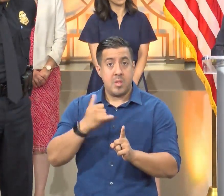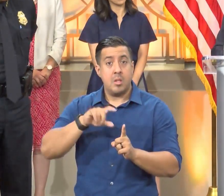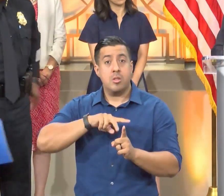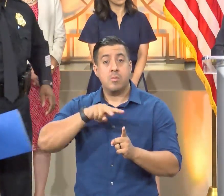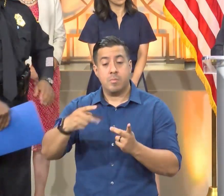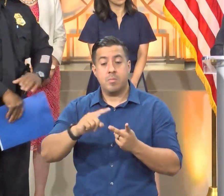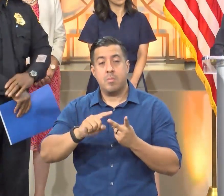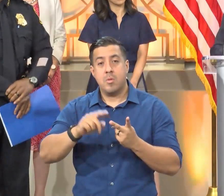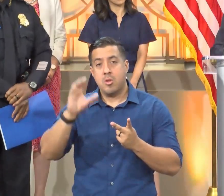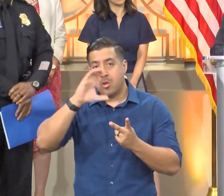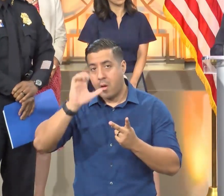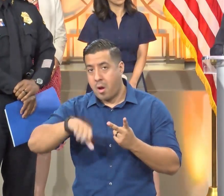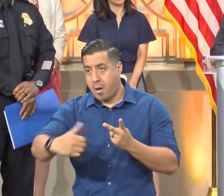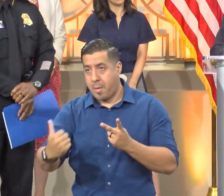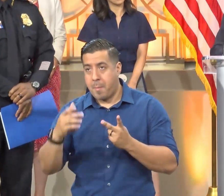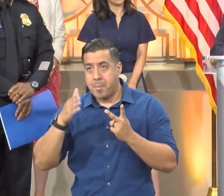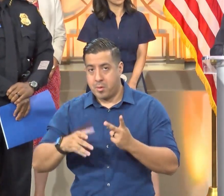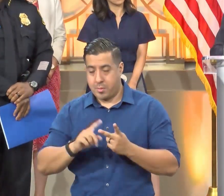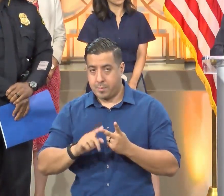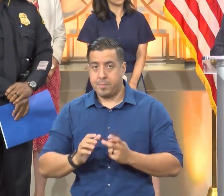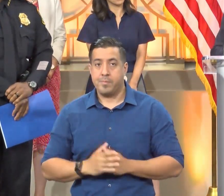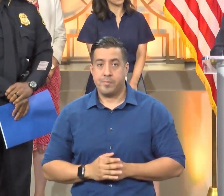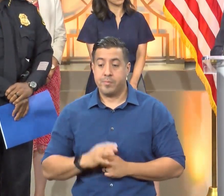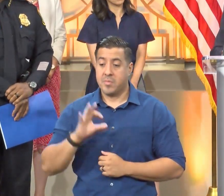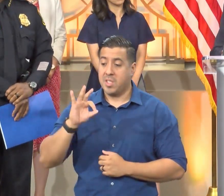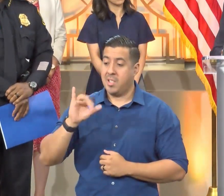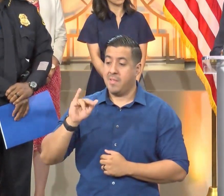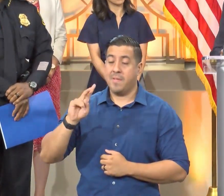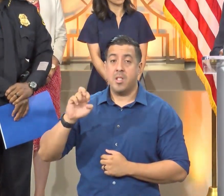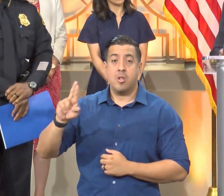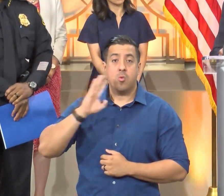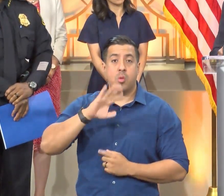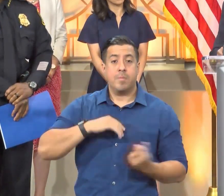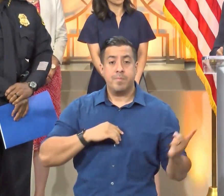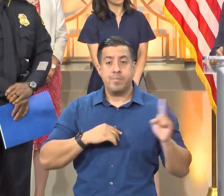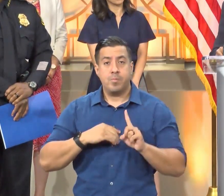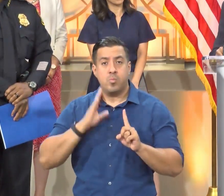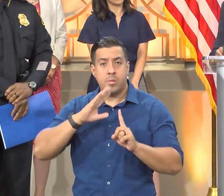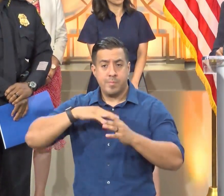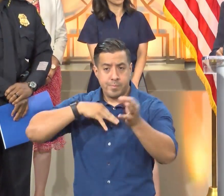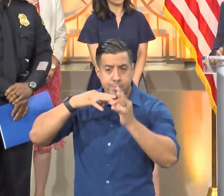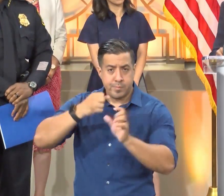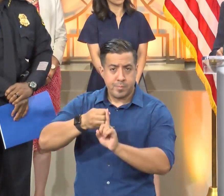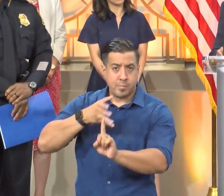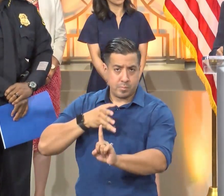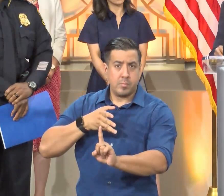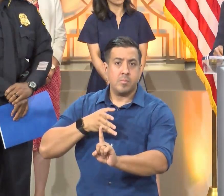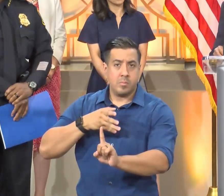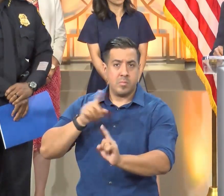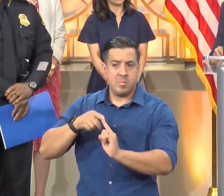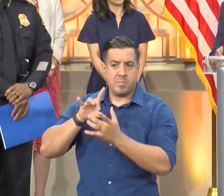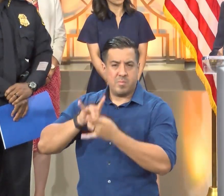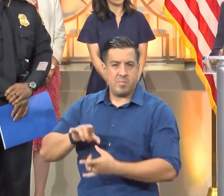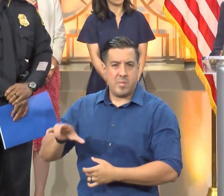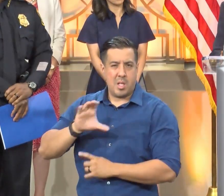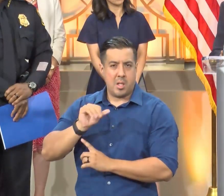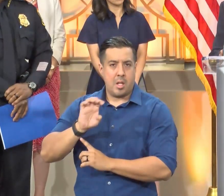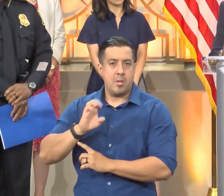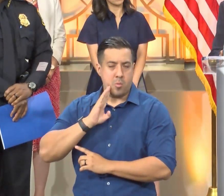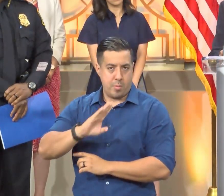a second. And in a moment, Chief Fenner will offer more details on that particular